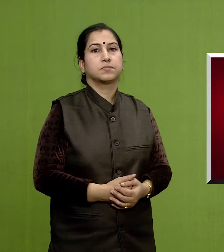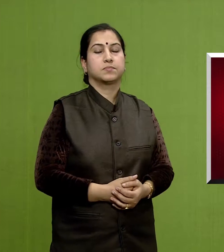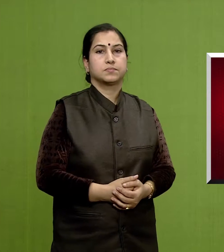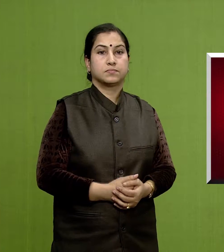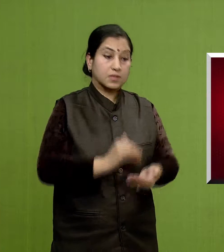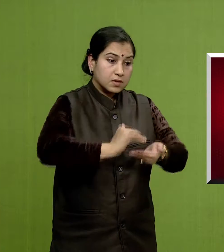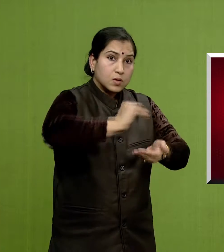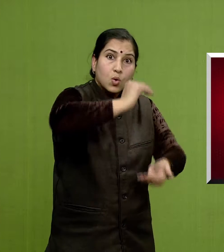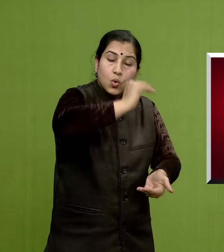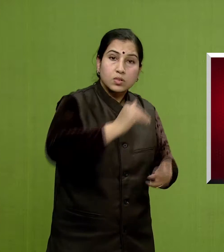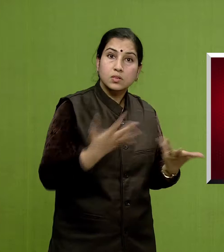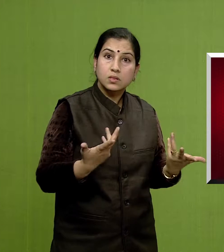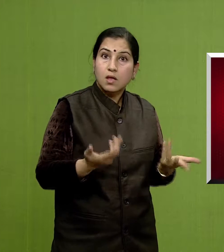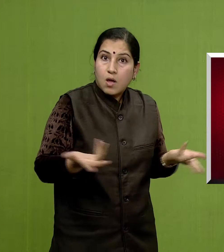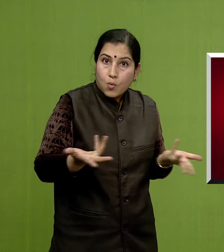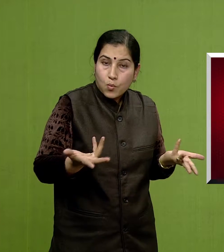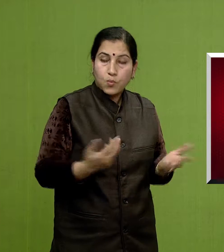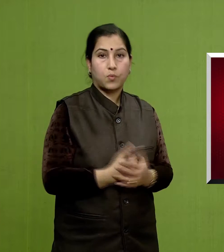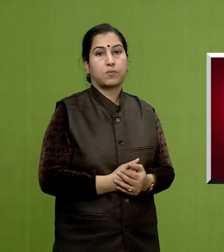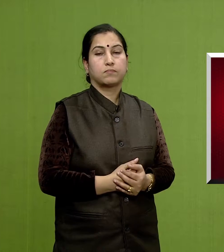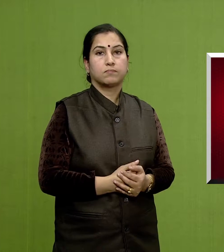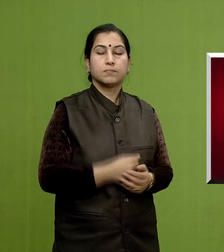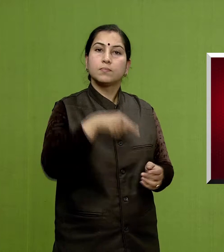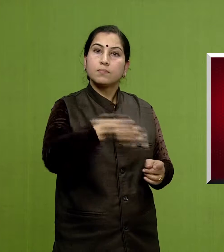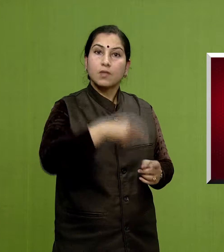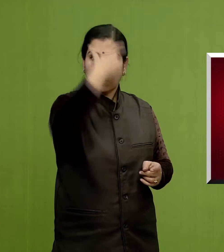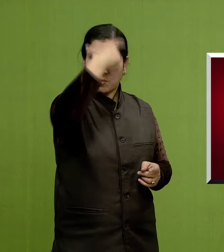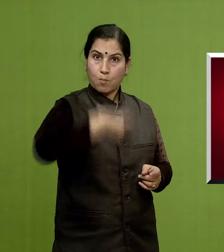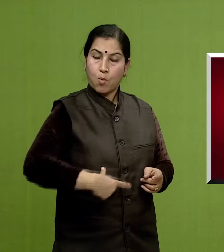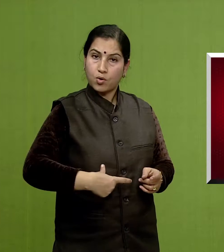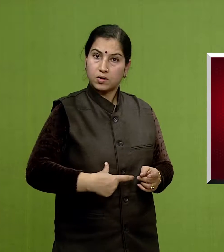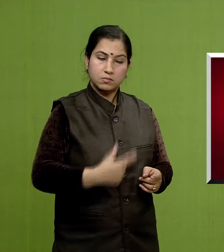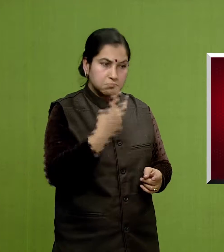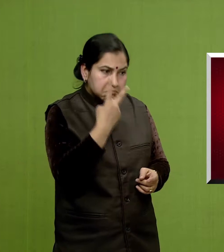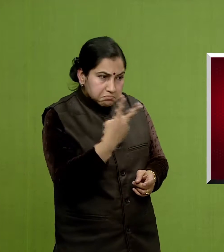Growth takes place in the physical aspects only.